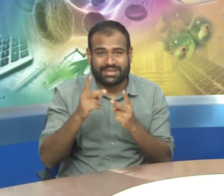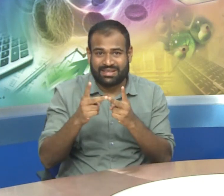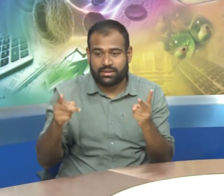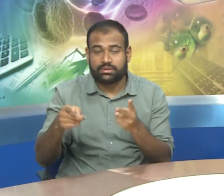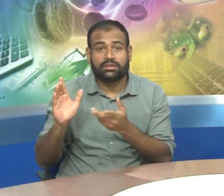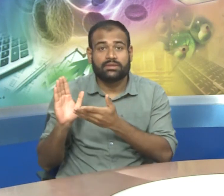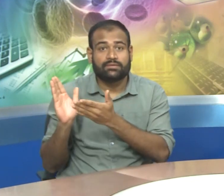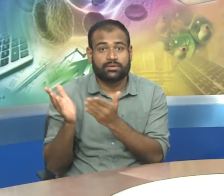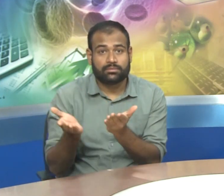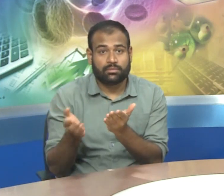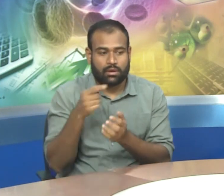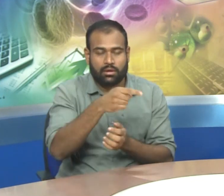the information services.